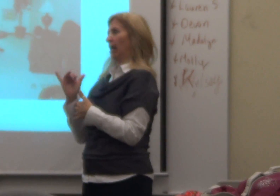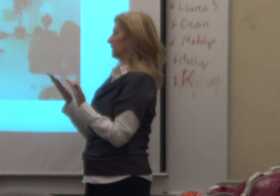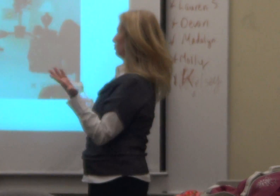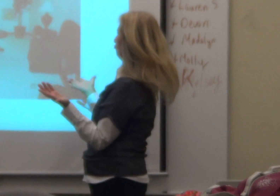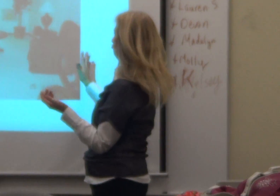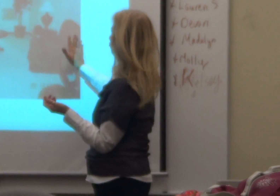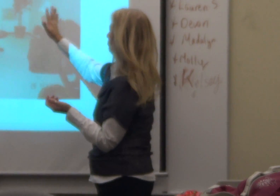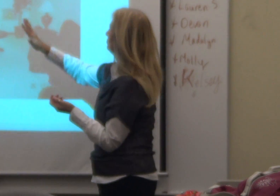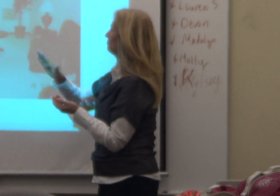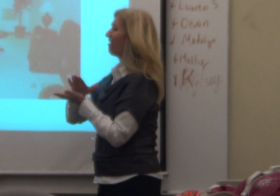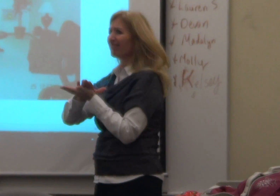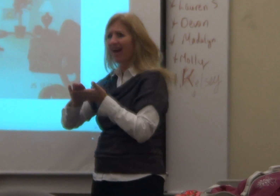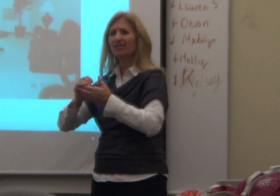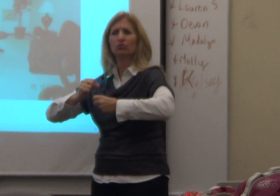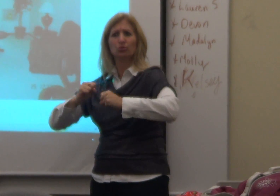So now I'm going to show you what the living room looks like.